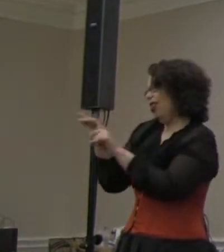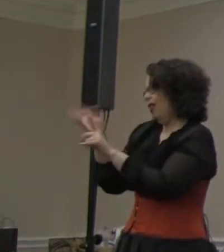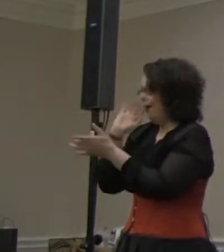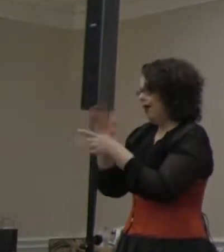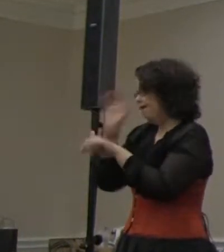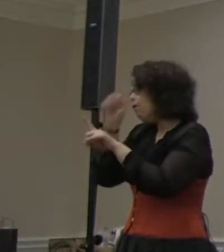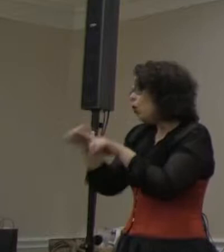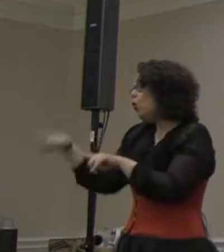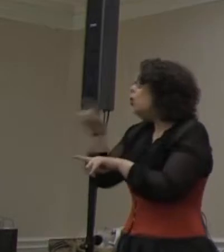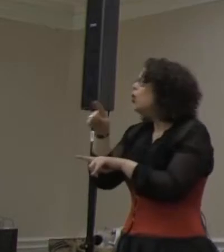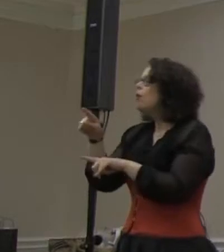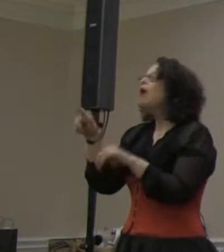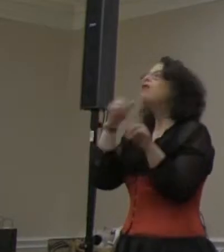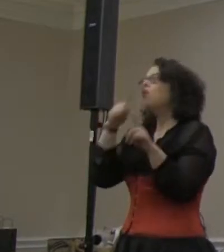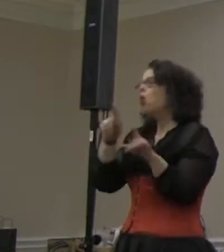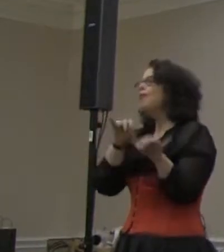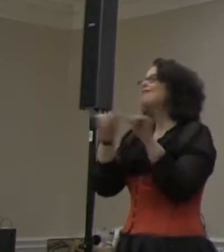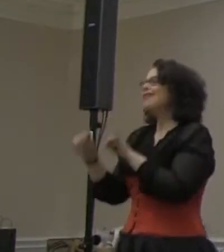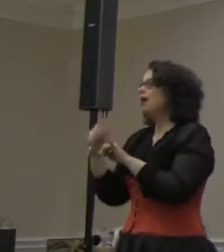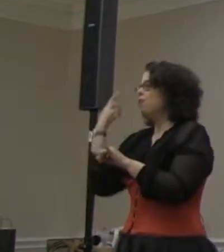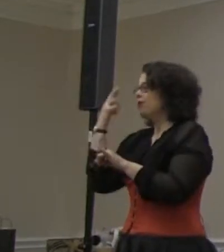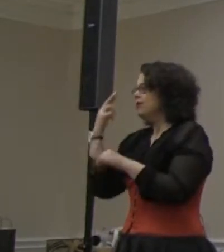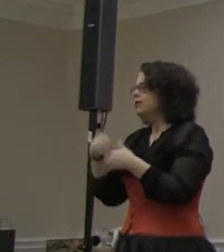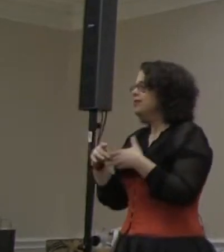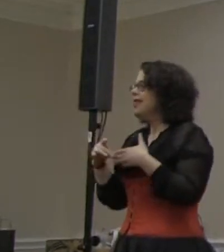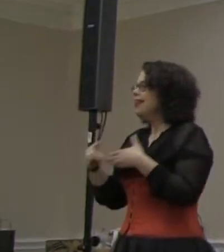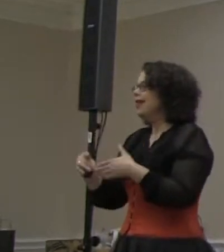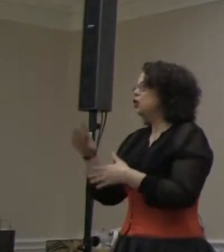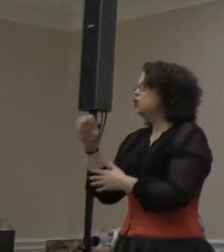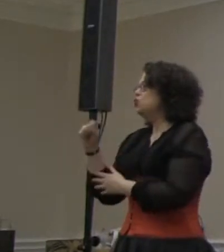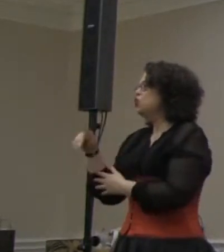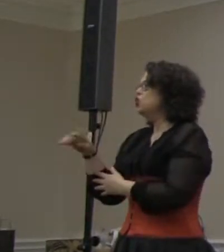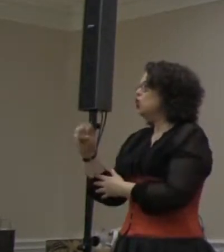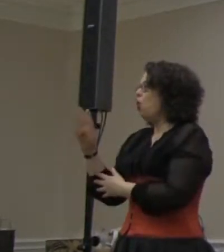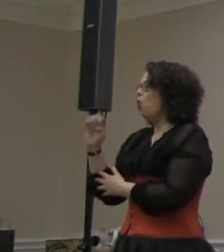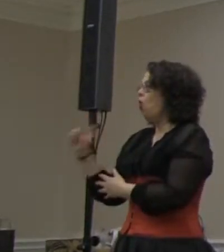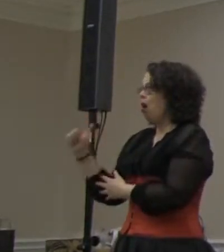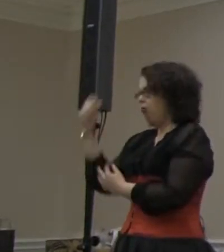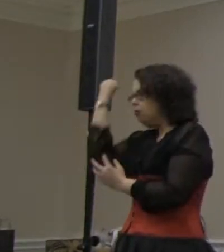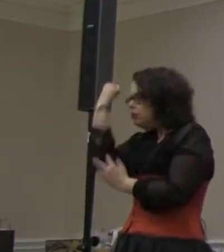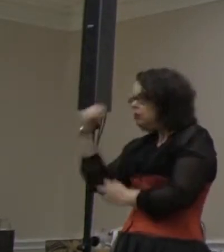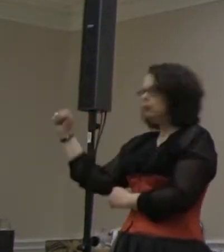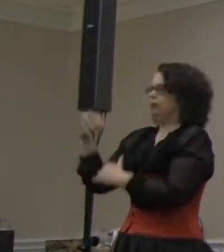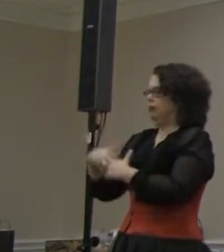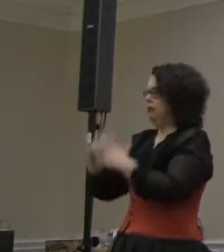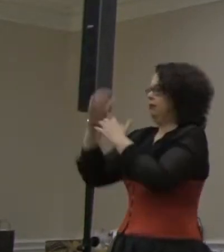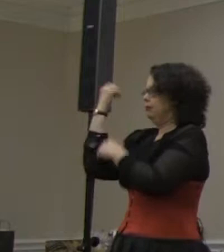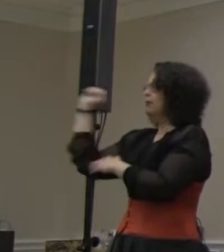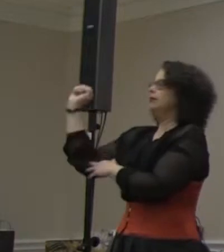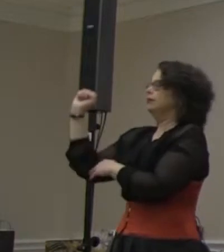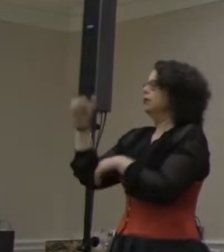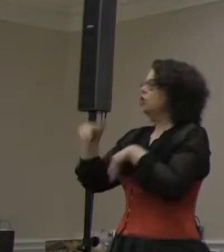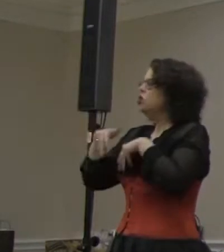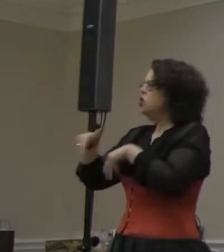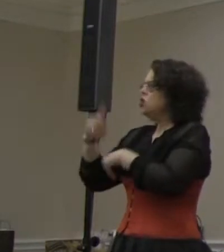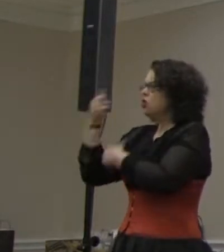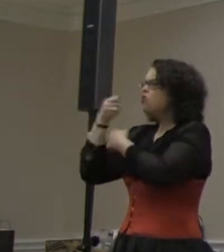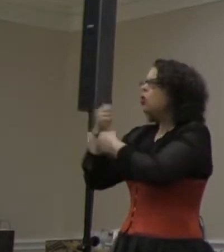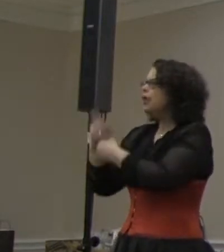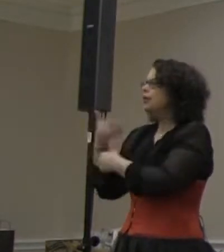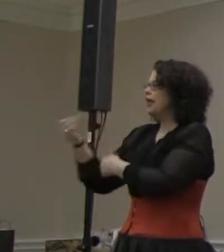but for many of the same reasons that led to the birth of the Stonewall riots, the protests after